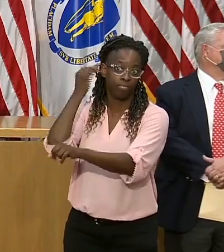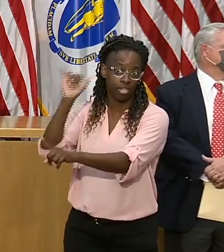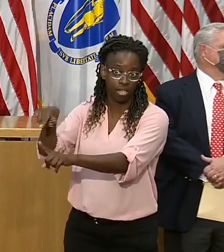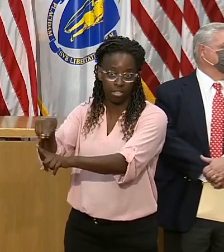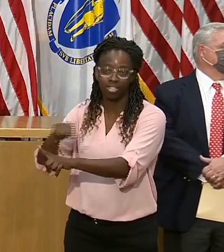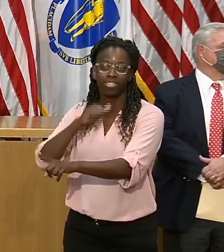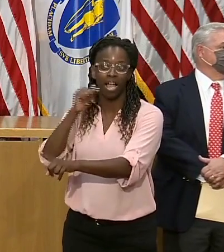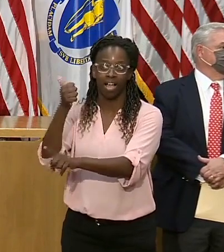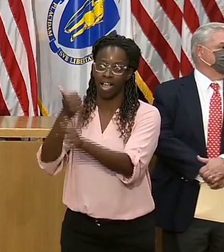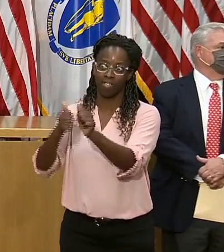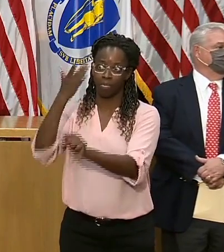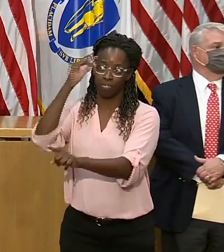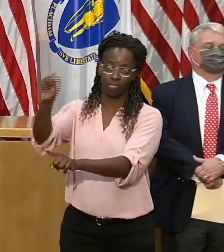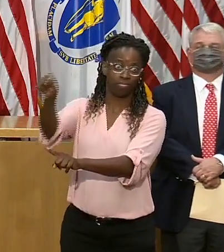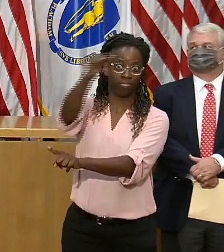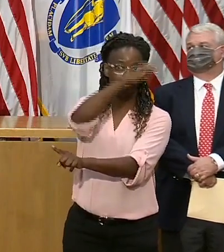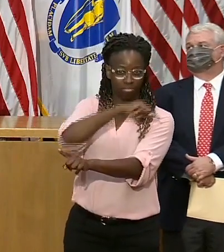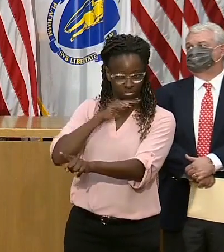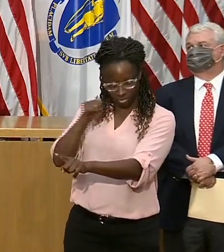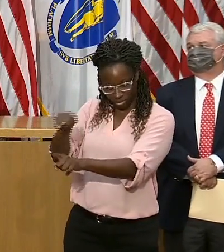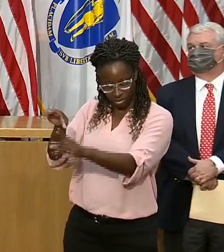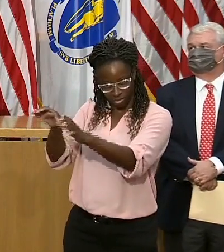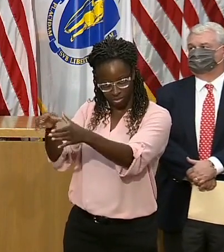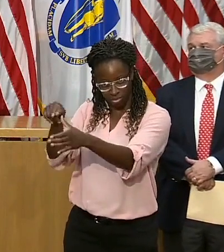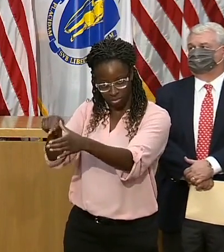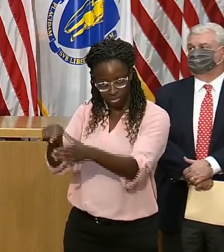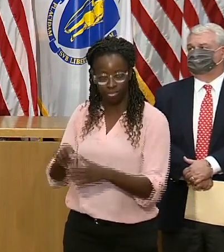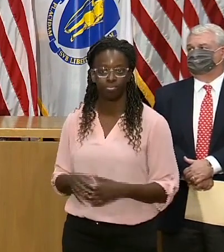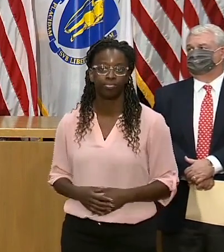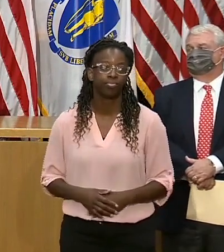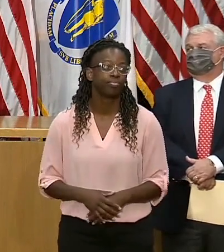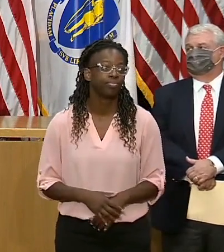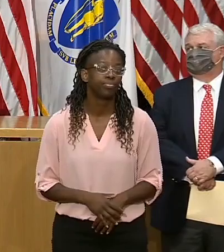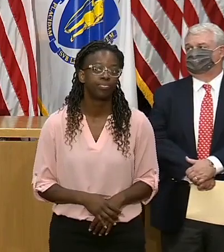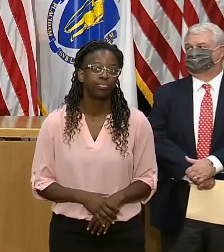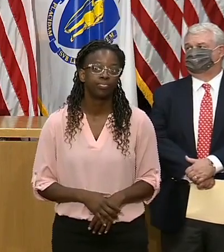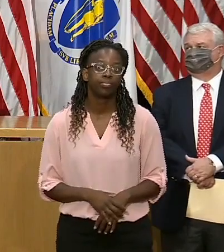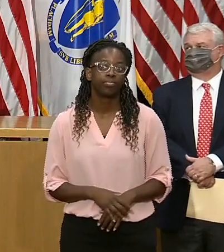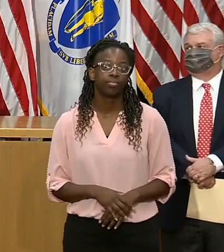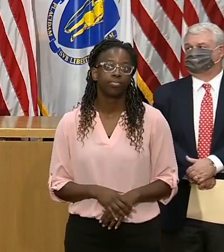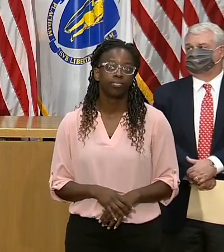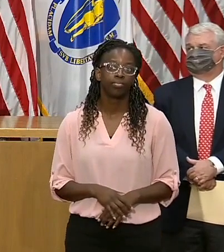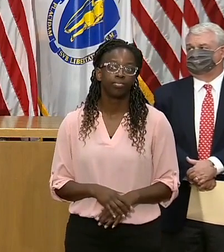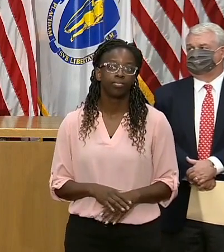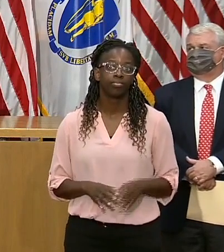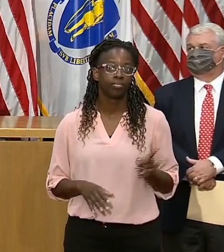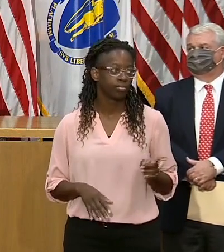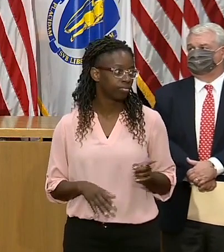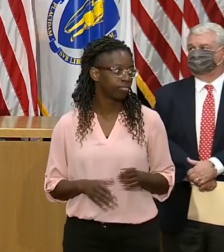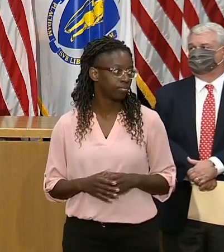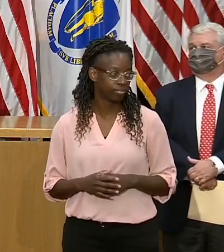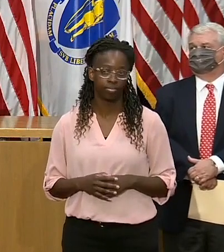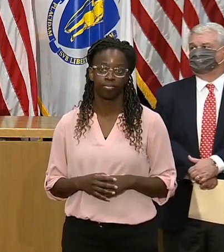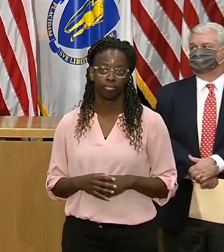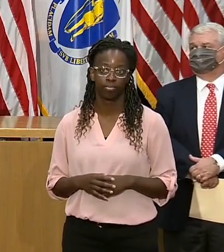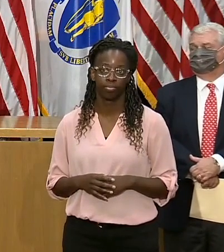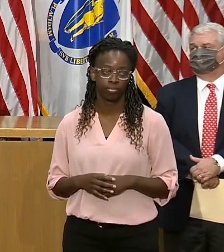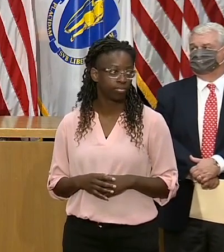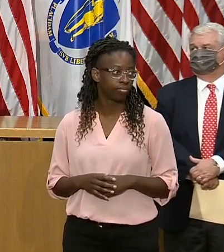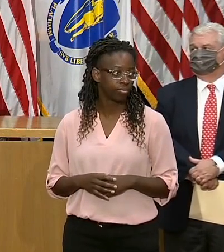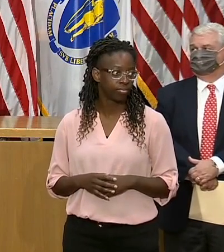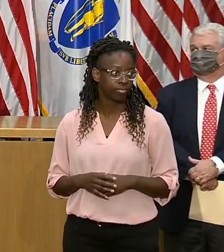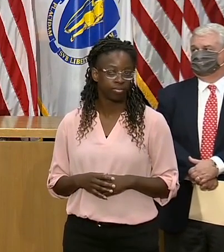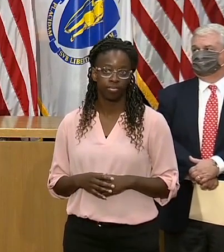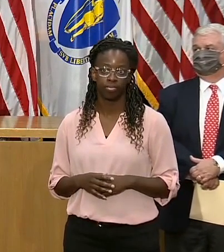city hotspots or rural parts like in central or western Massachusetts? I think the answer is to that question